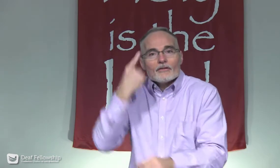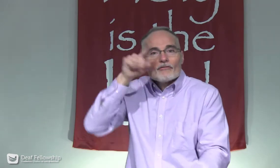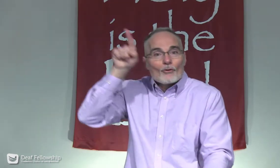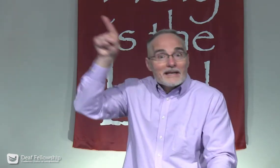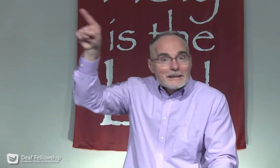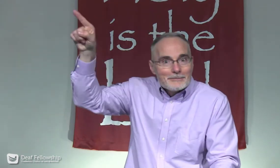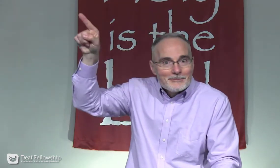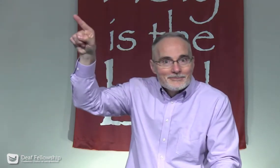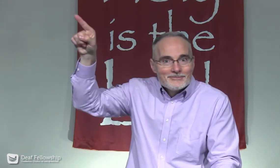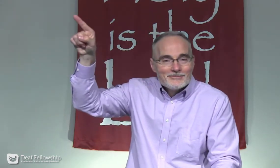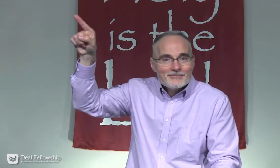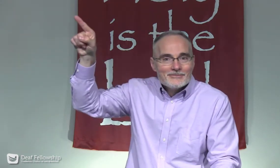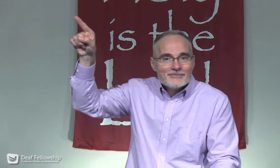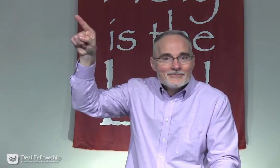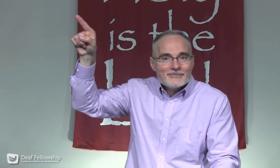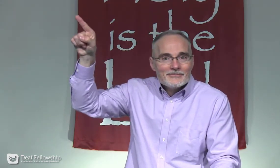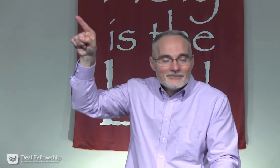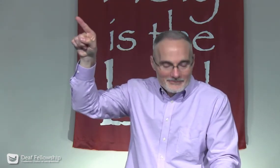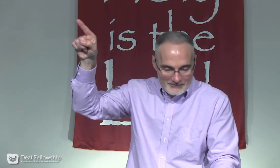your love for him.